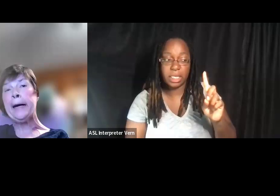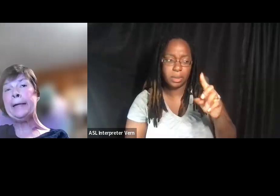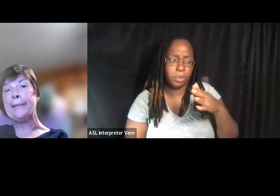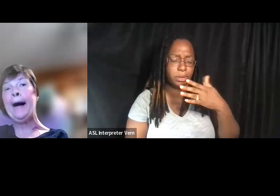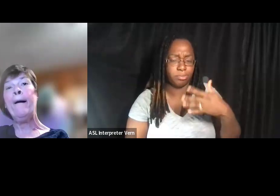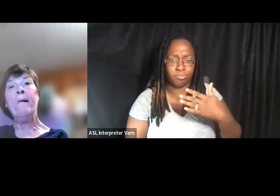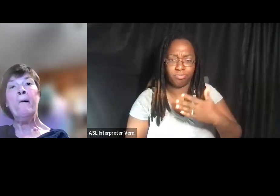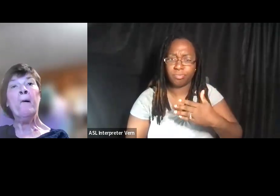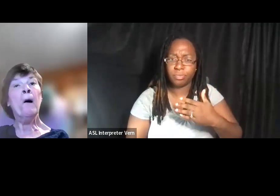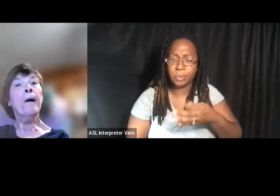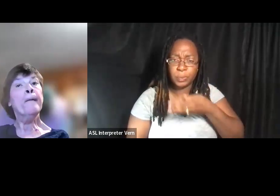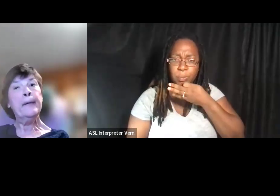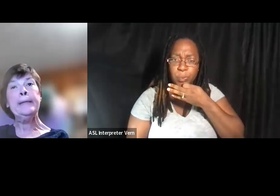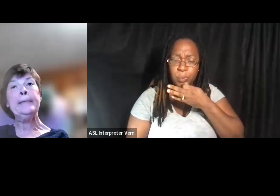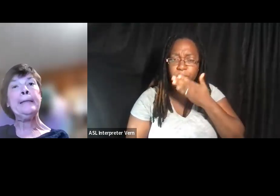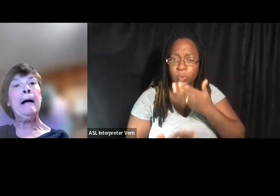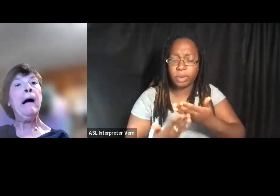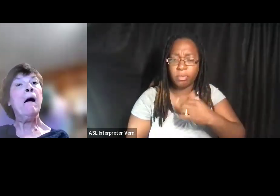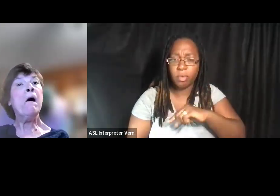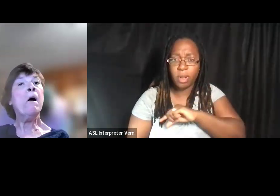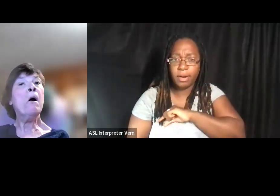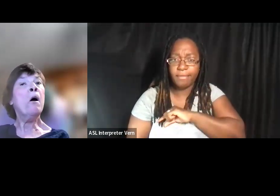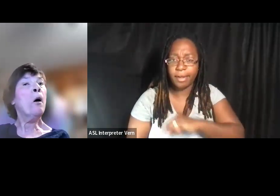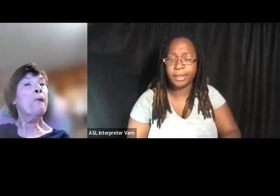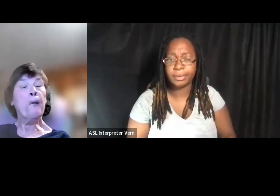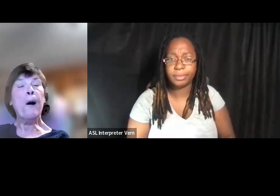very qualified person.